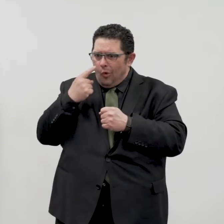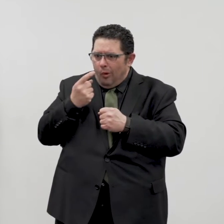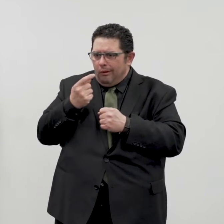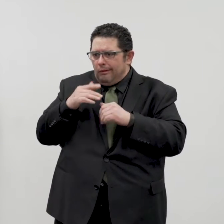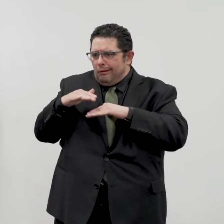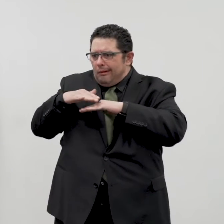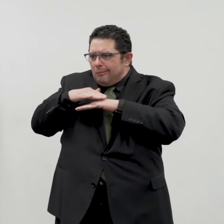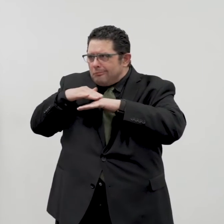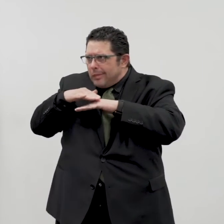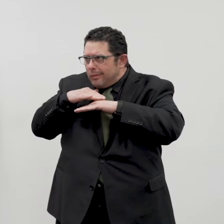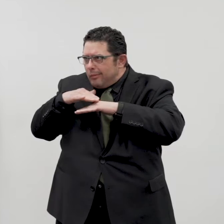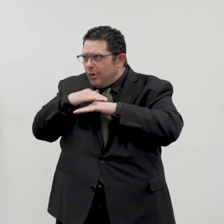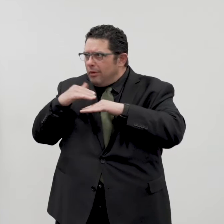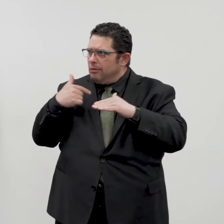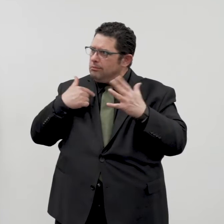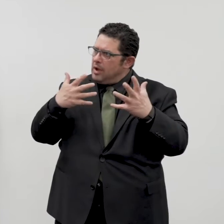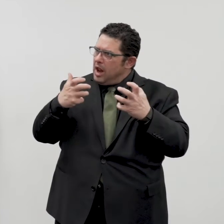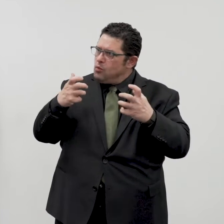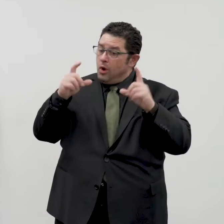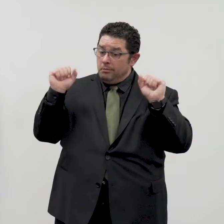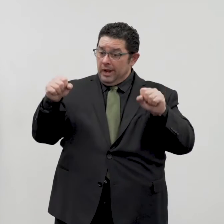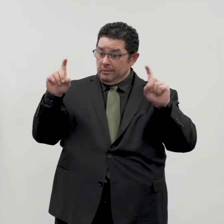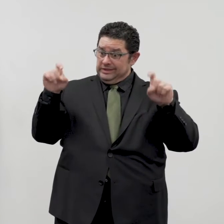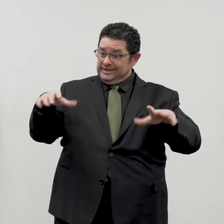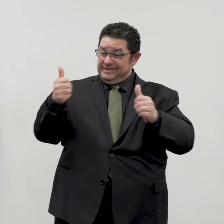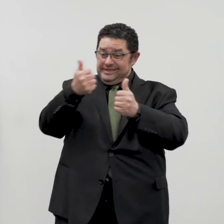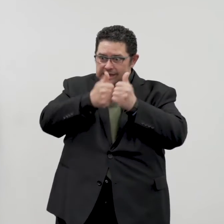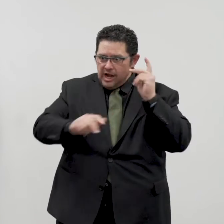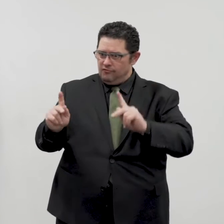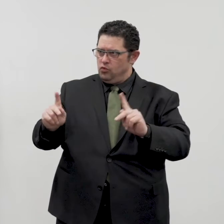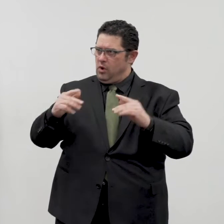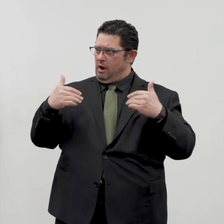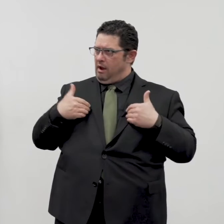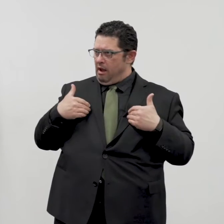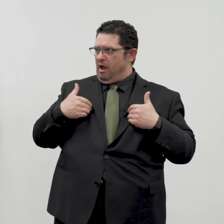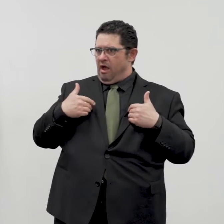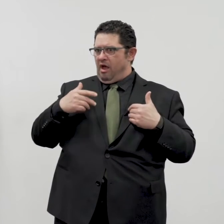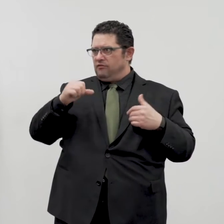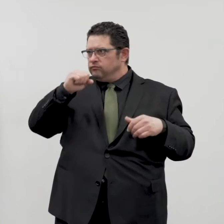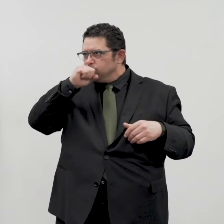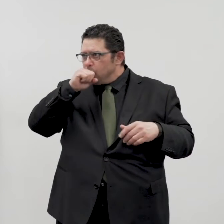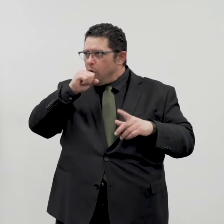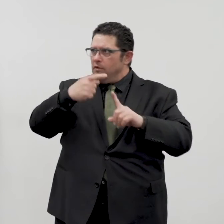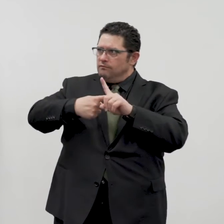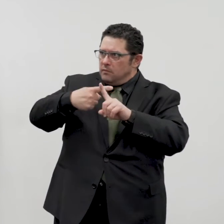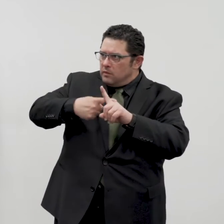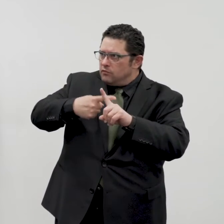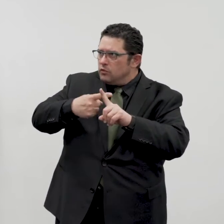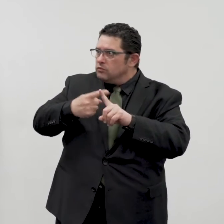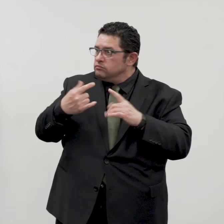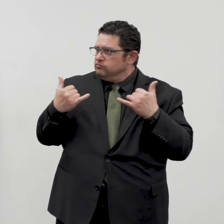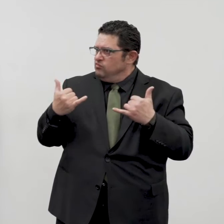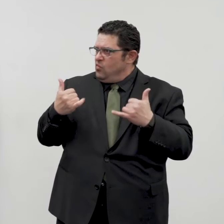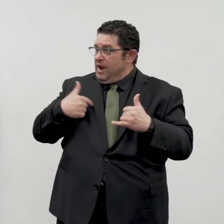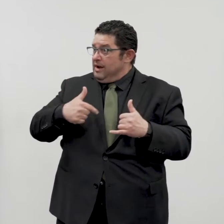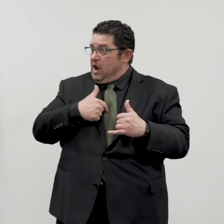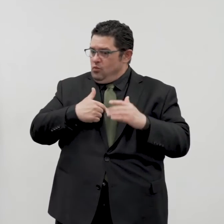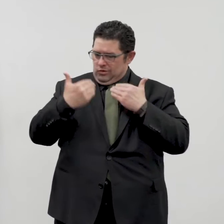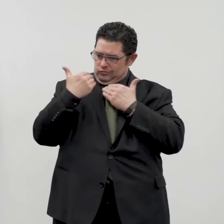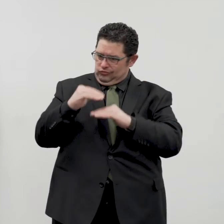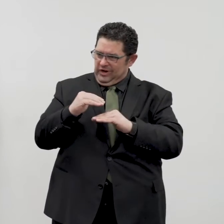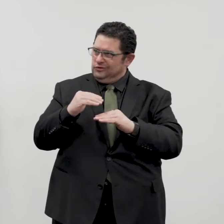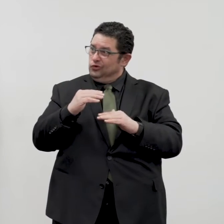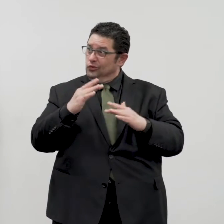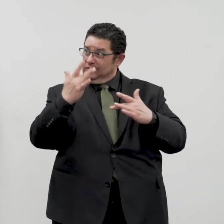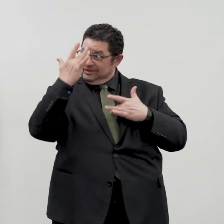like to expand those protocols to be able to test everyone who has symptoms. And right now we're restricted in testing the sickest people. We're talking this week